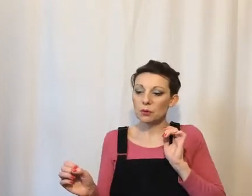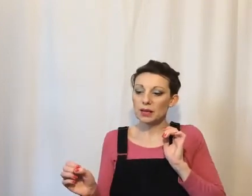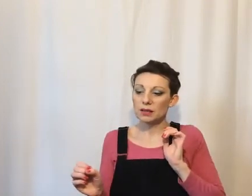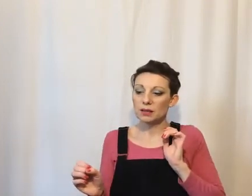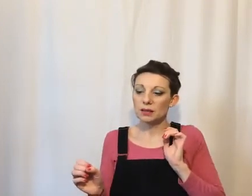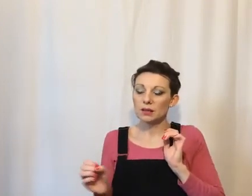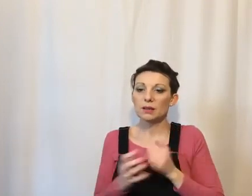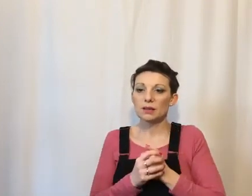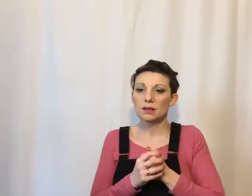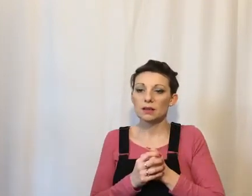me.